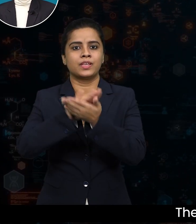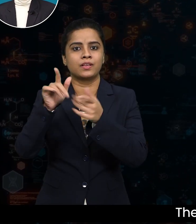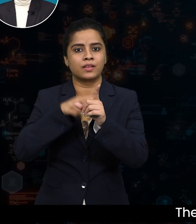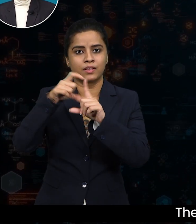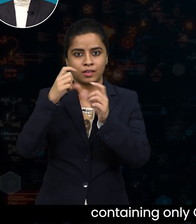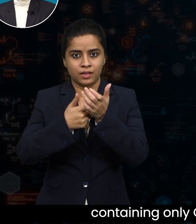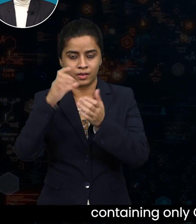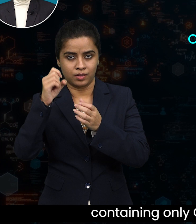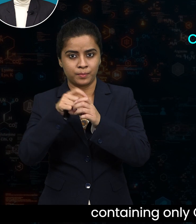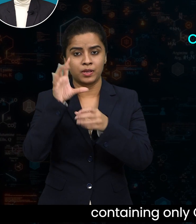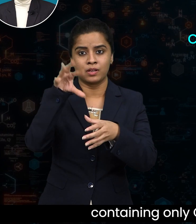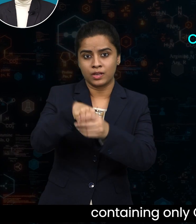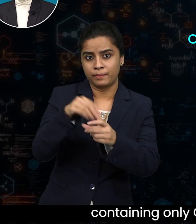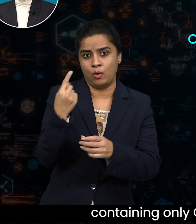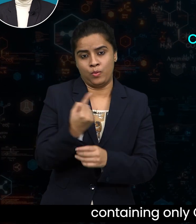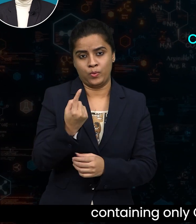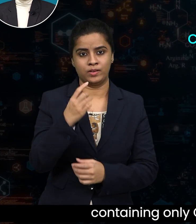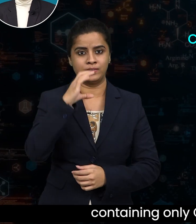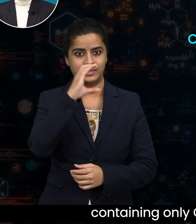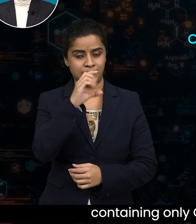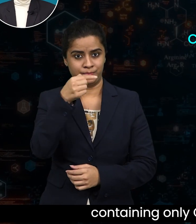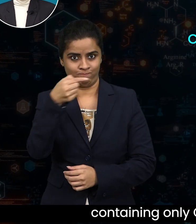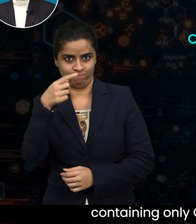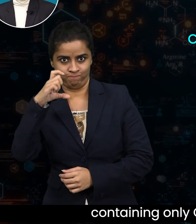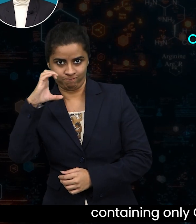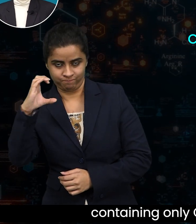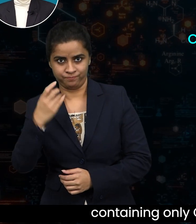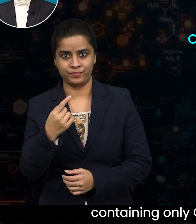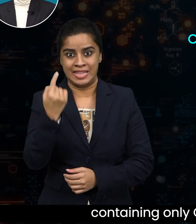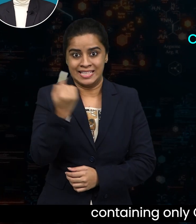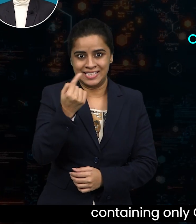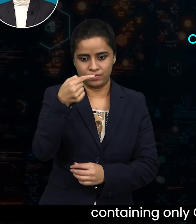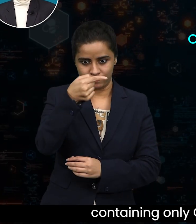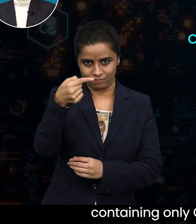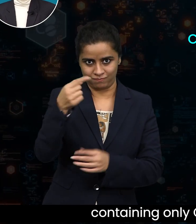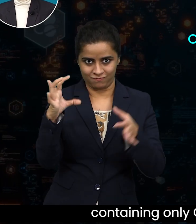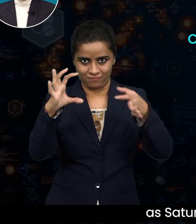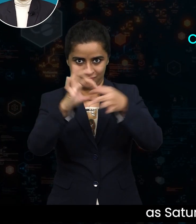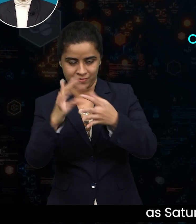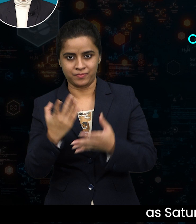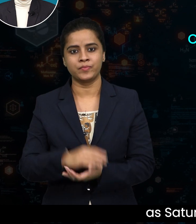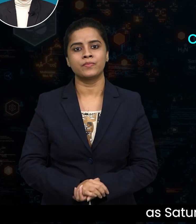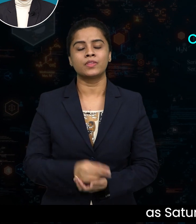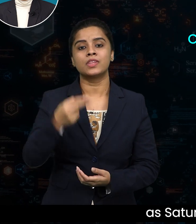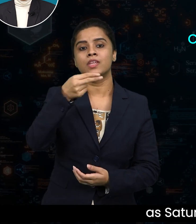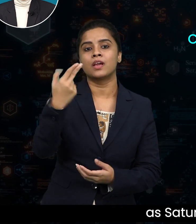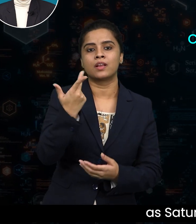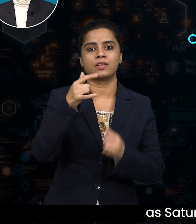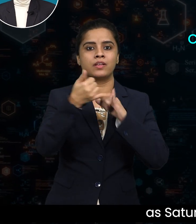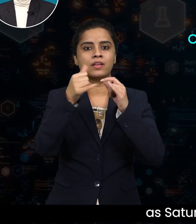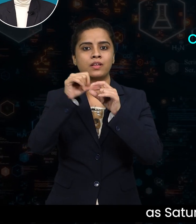The hydrocarbons containing only carbon-carbon single bonds are known as